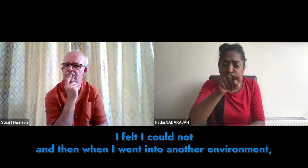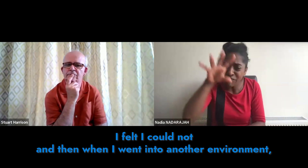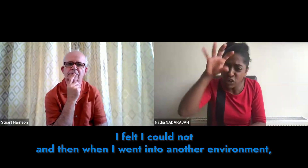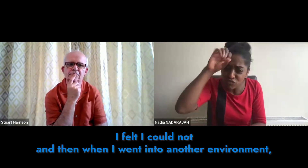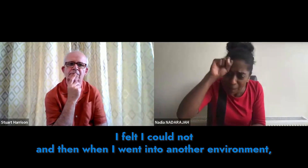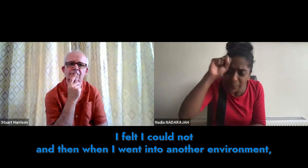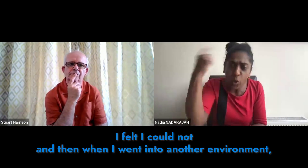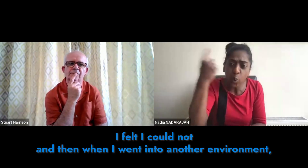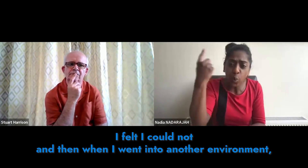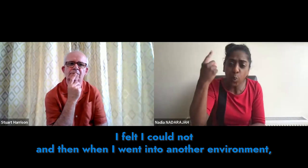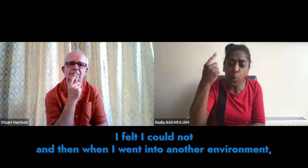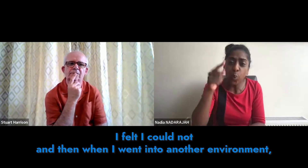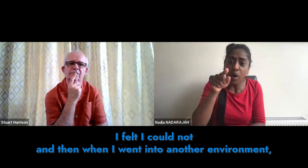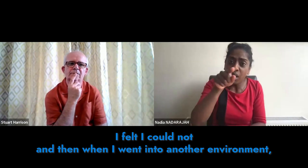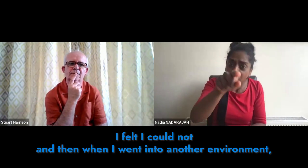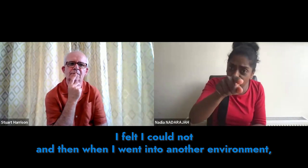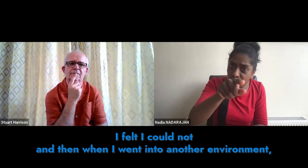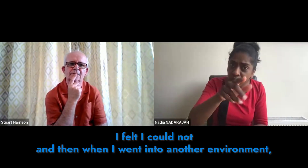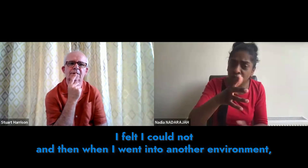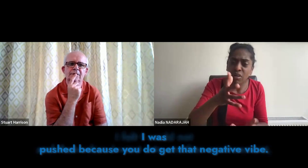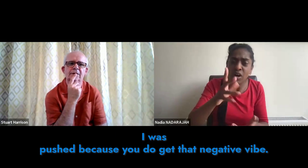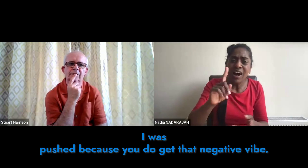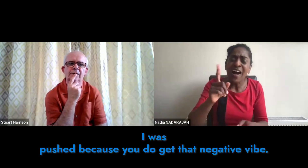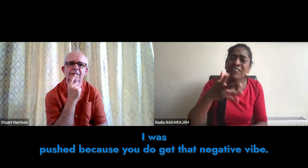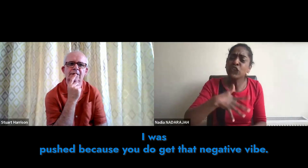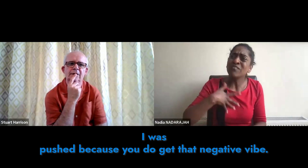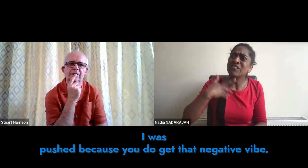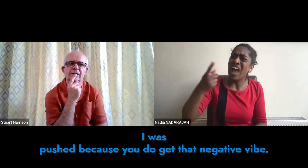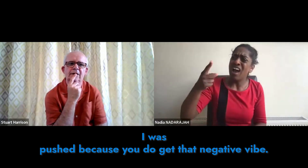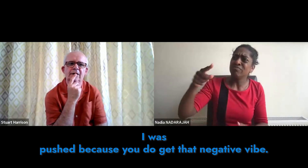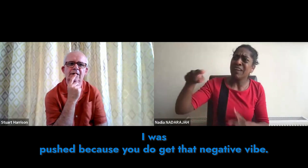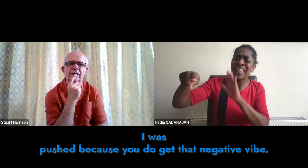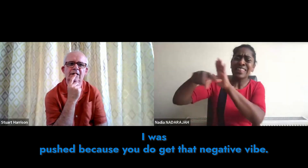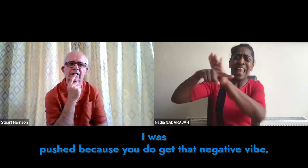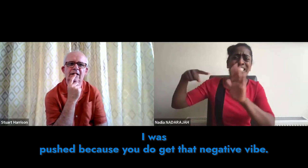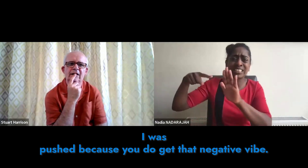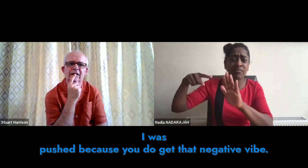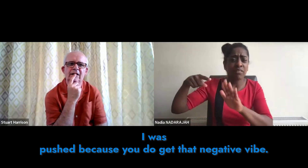And then when I went into another environment, I was pushed